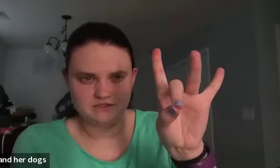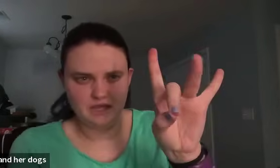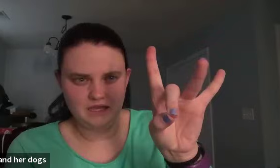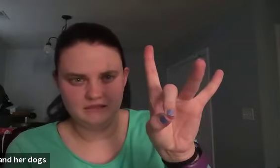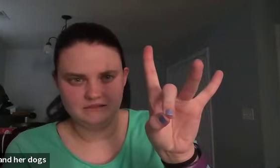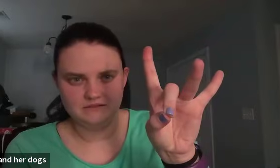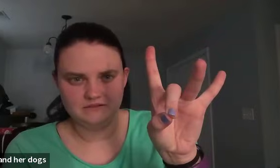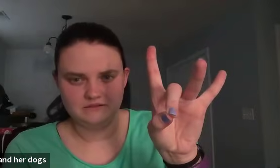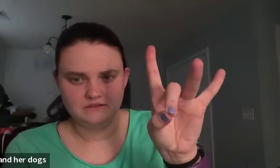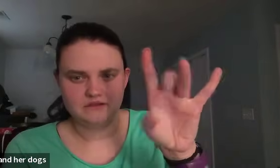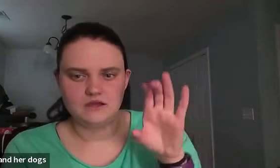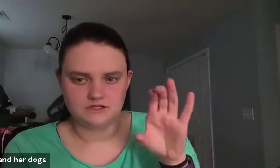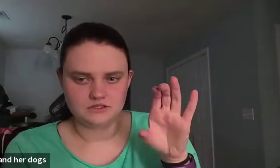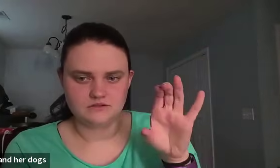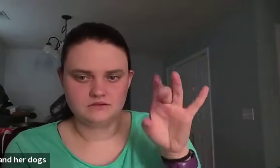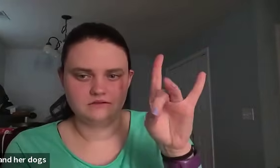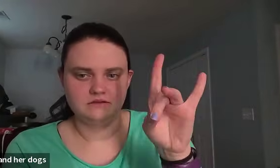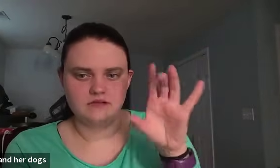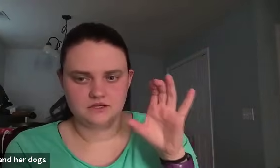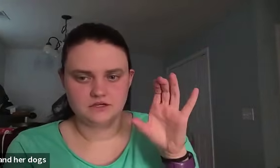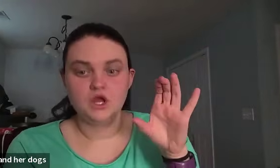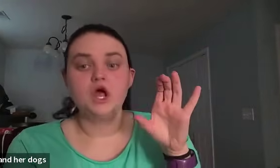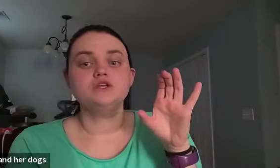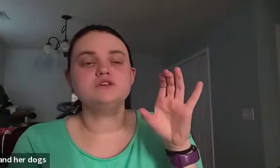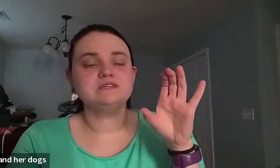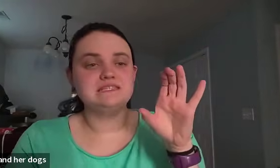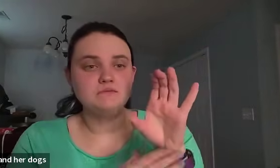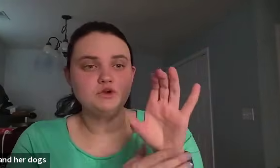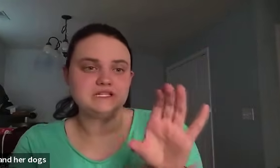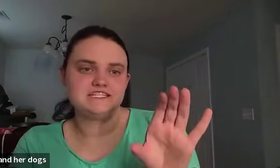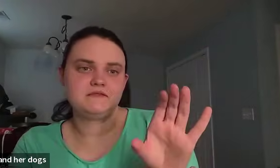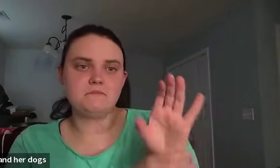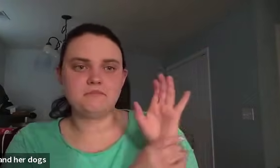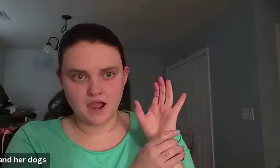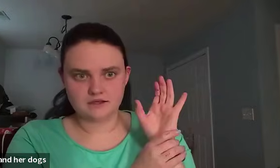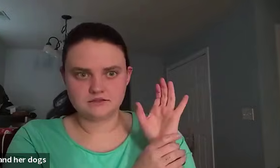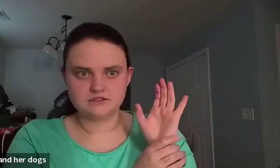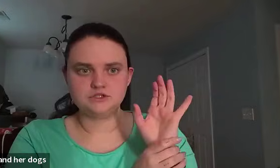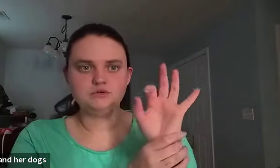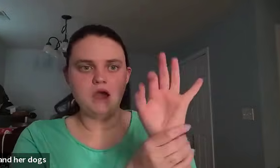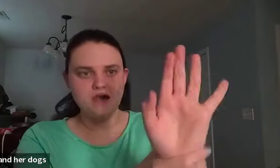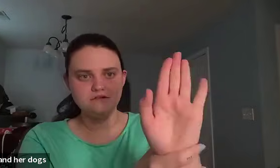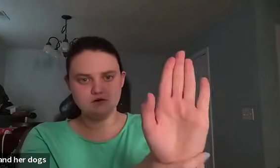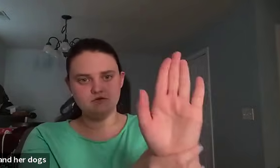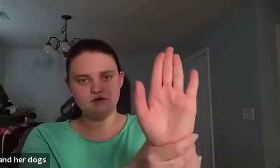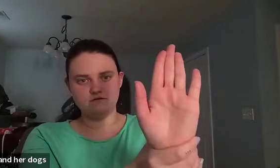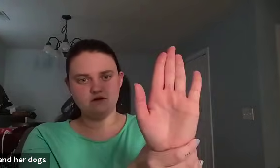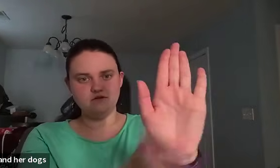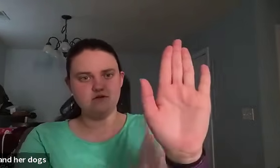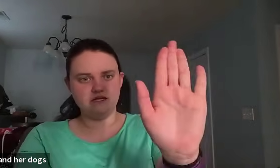So 800. So the C motion is to the back. So you have your number in front of you right